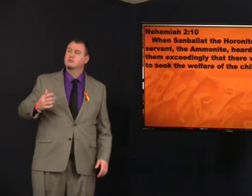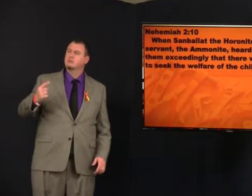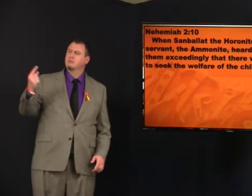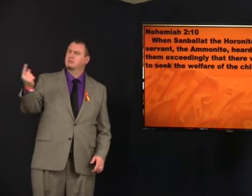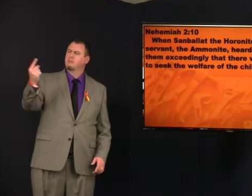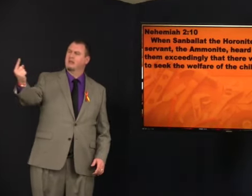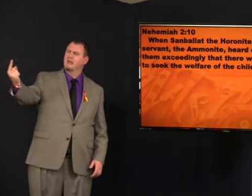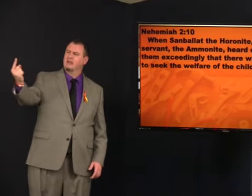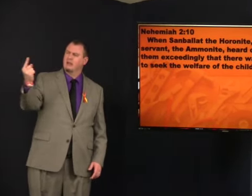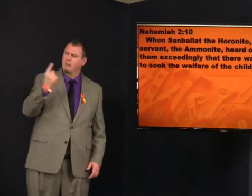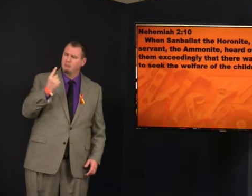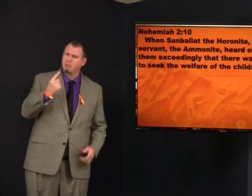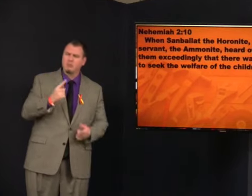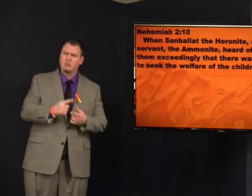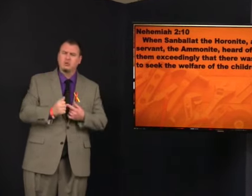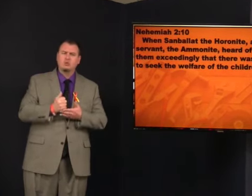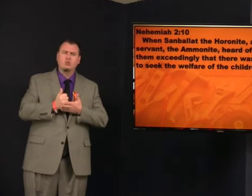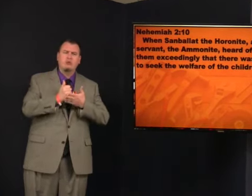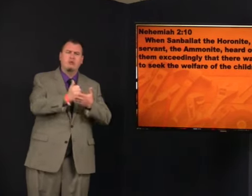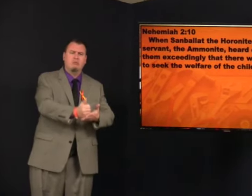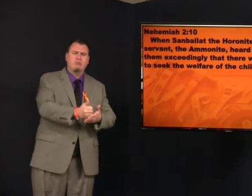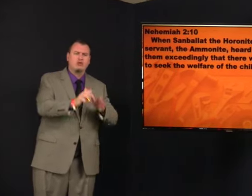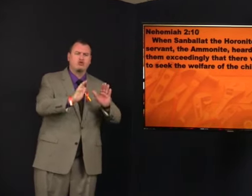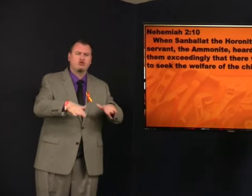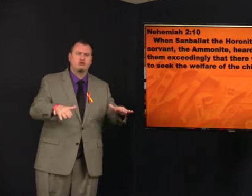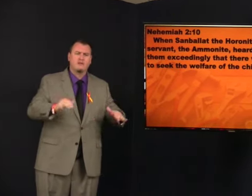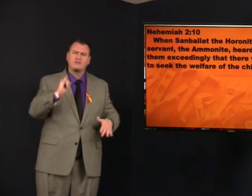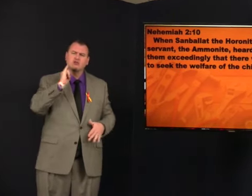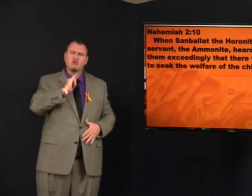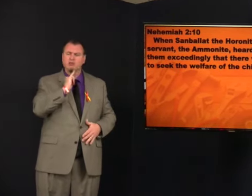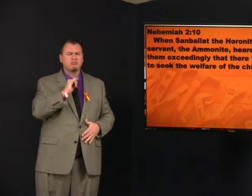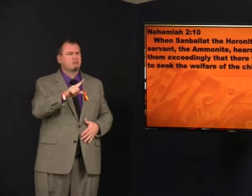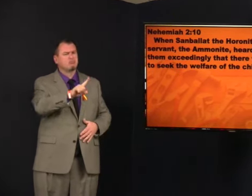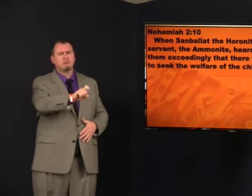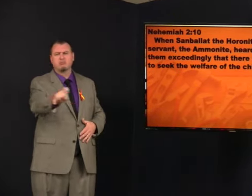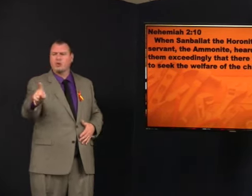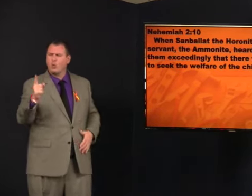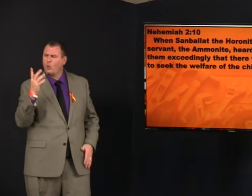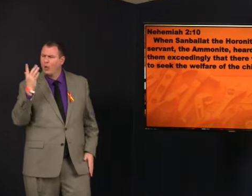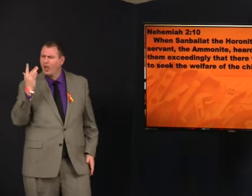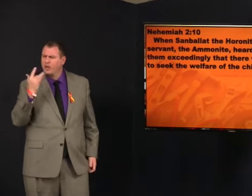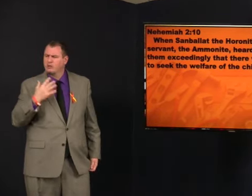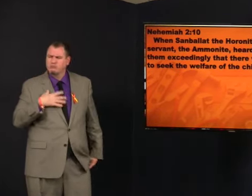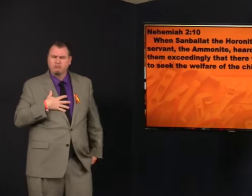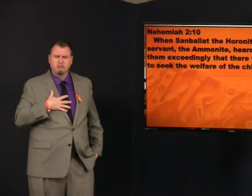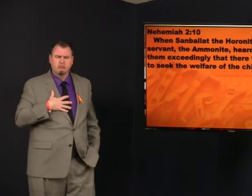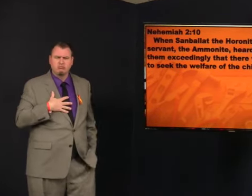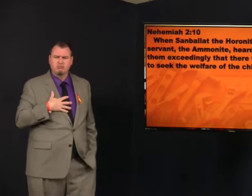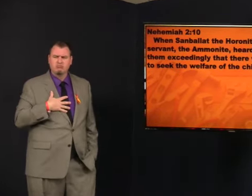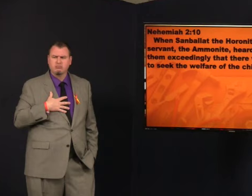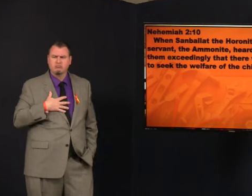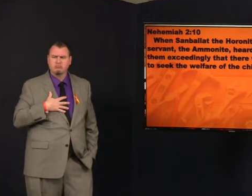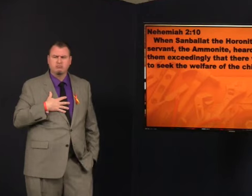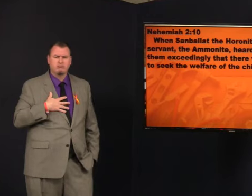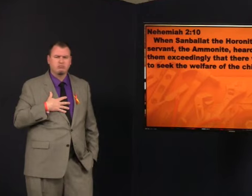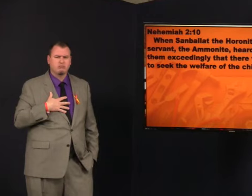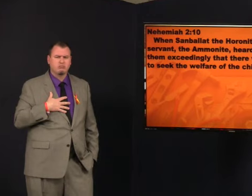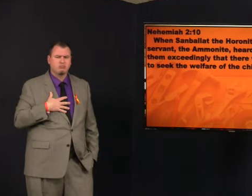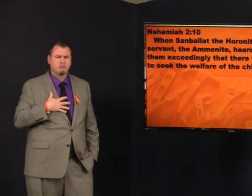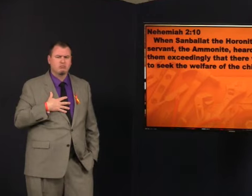so again, here we see that these guys are upset because Nehemiah has come to help the children